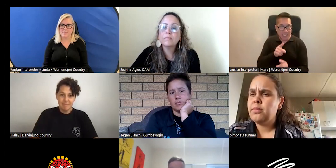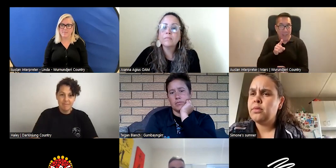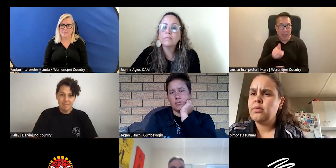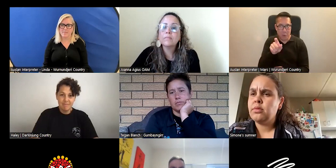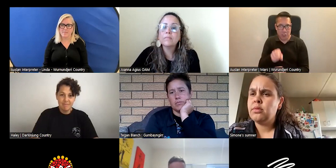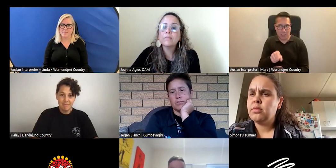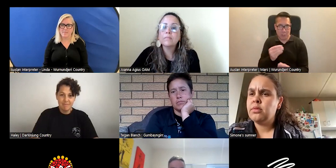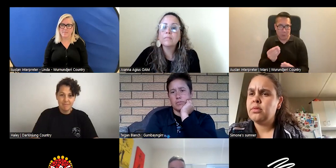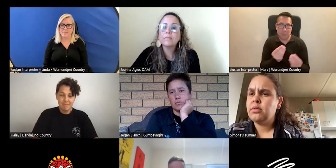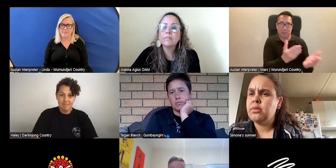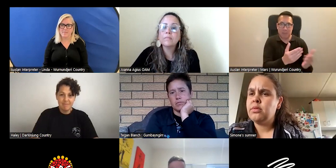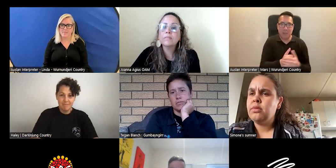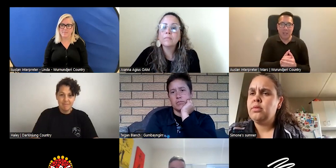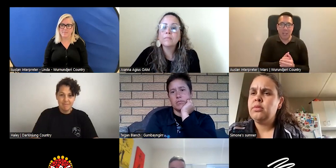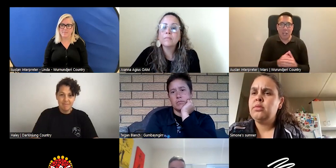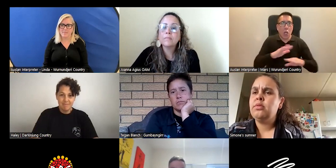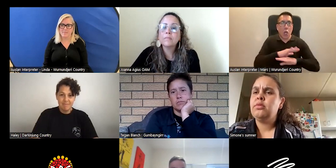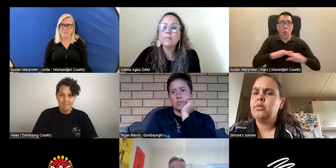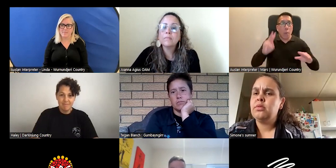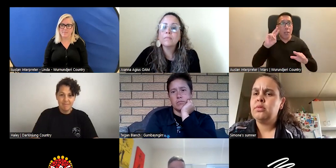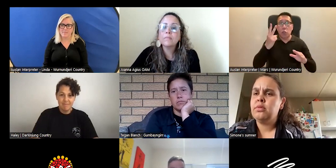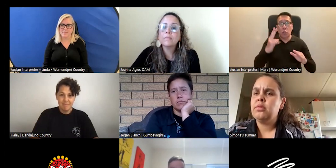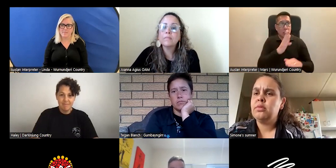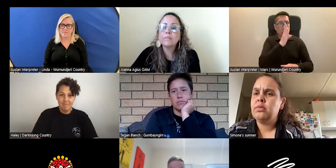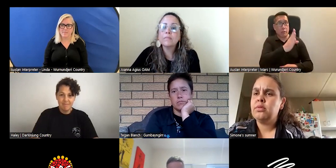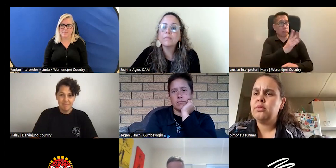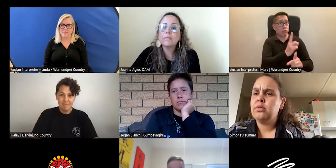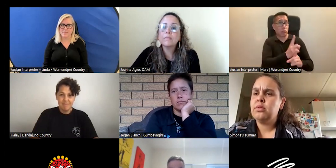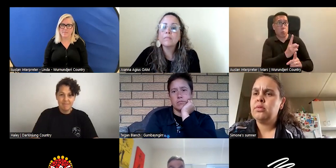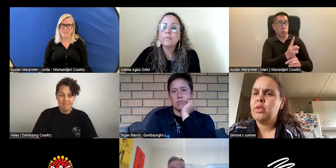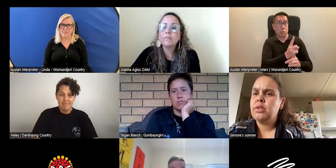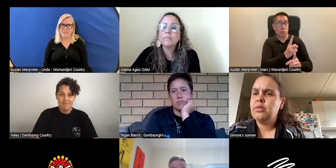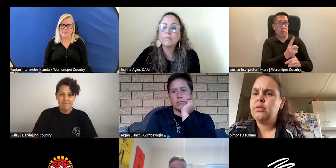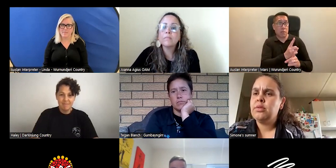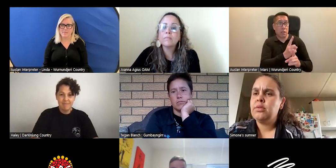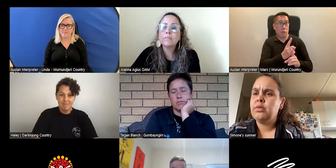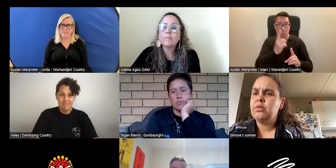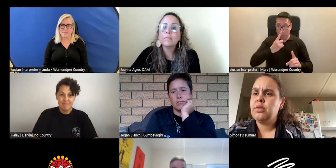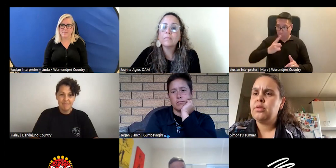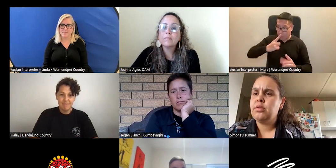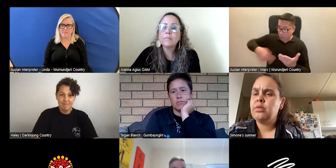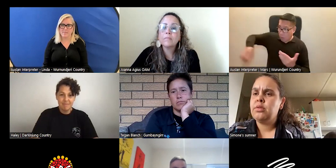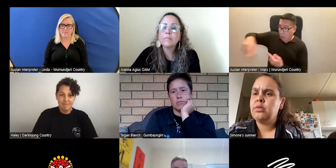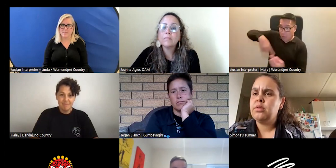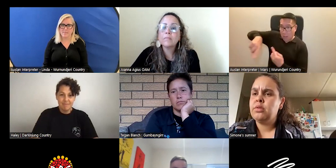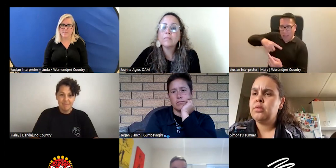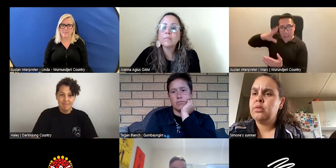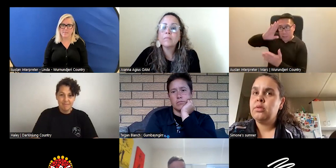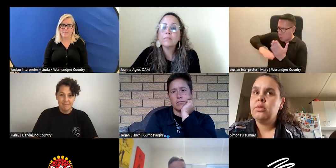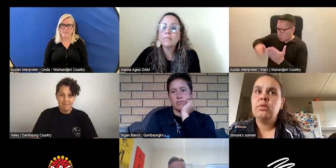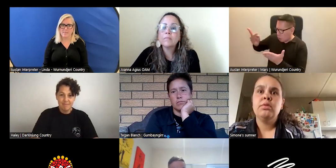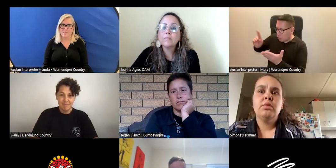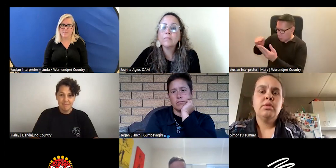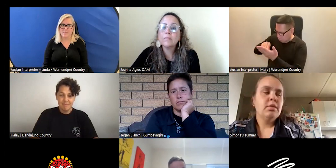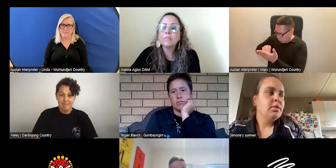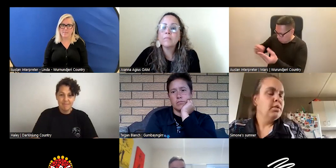Non-political, just very directly and very frankly on what's been experienced by our people, and taking that to them and saying,